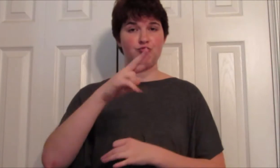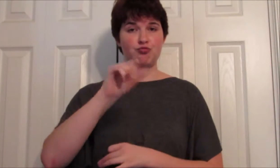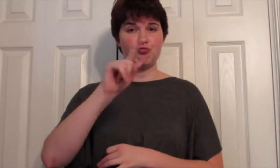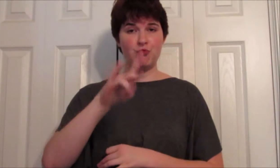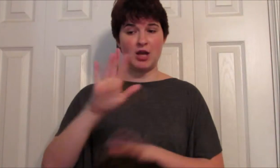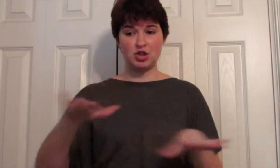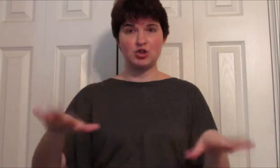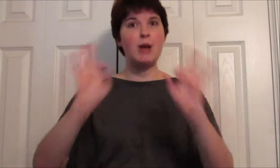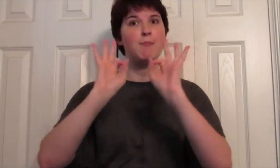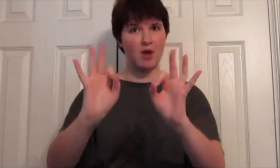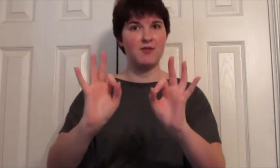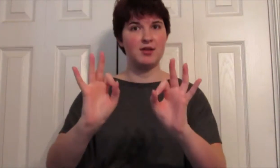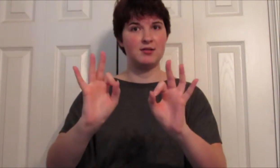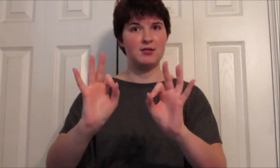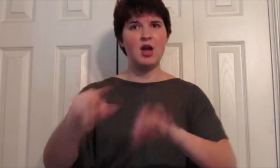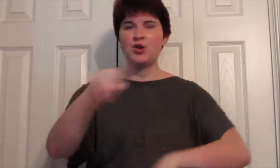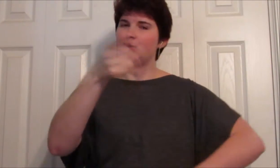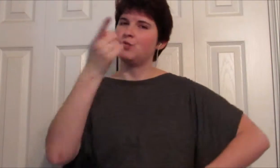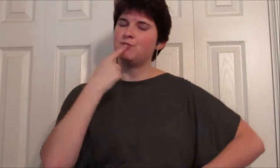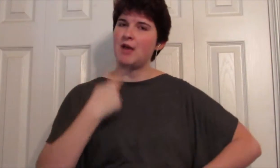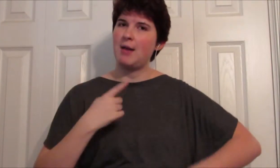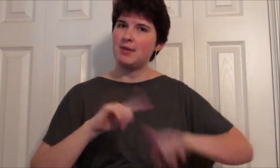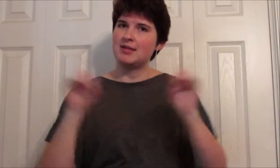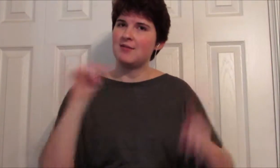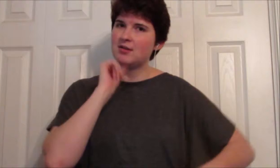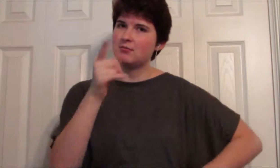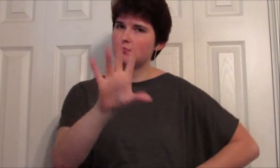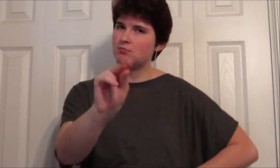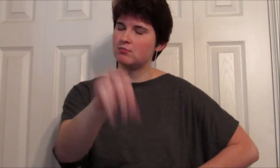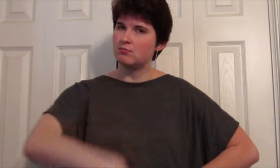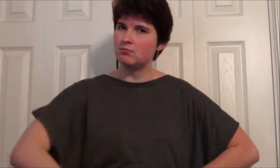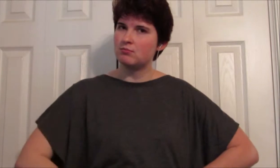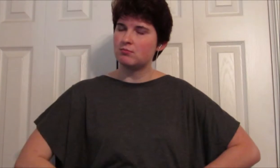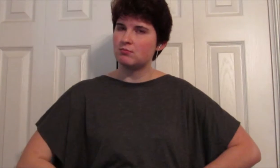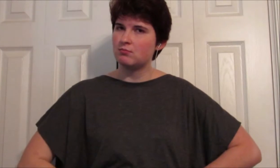Because our grandchildren are perfect. And I don't want to hear no different.